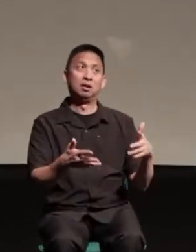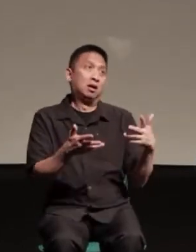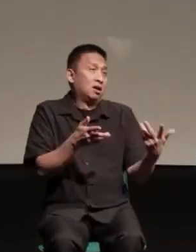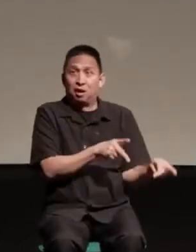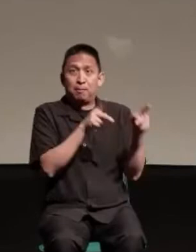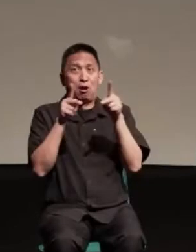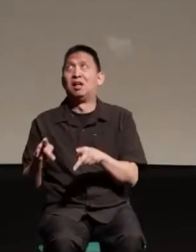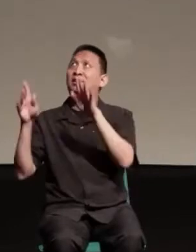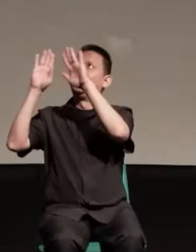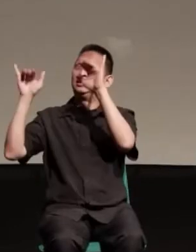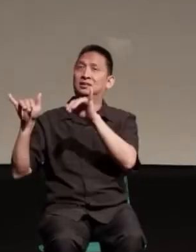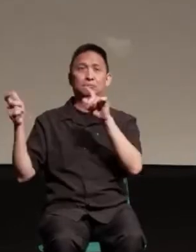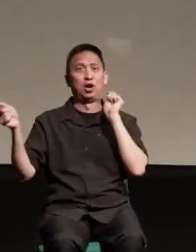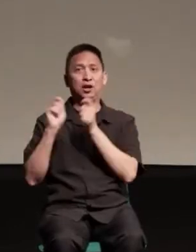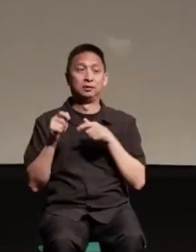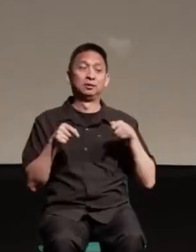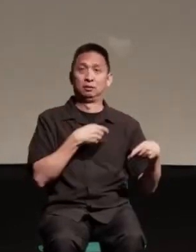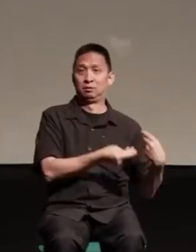And they need to get called out.